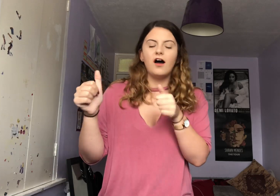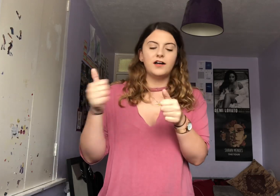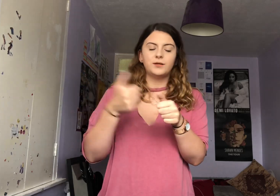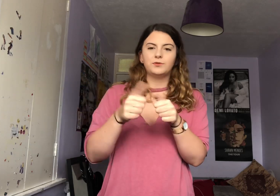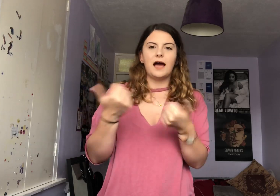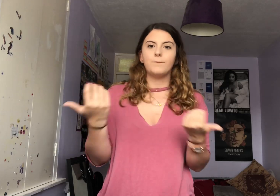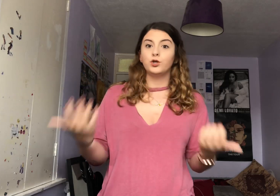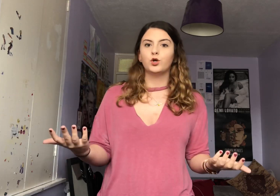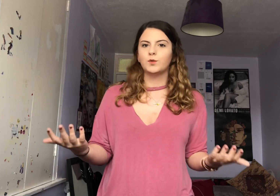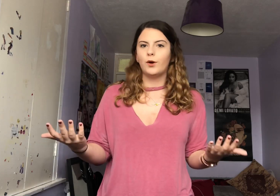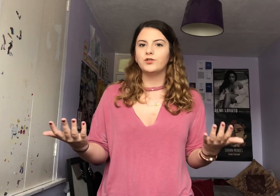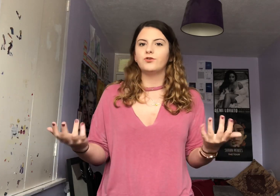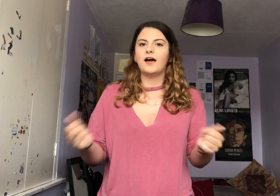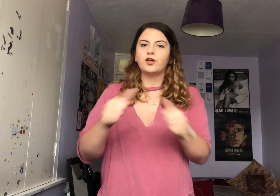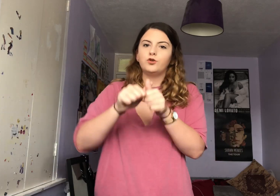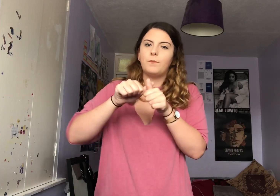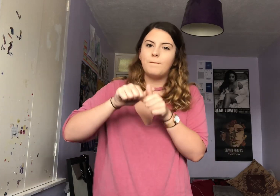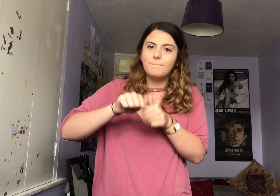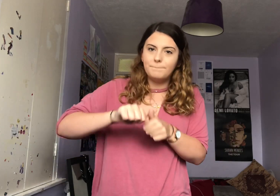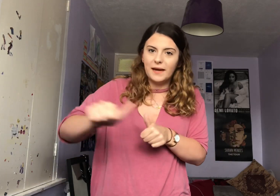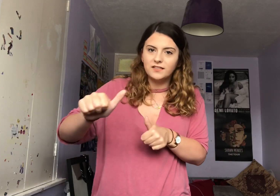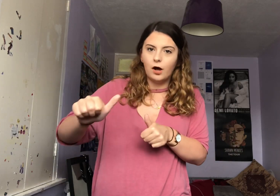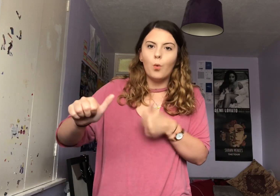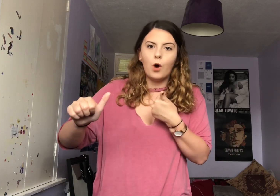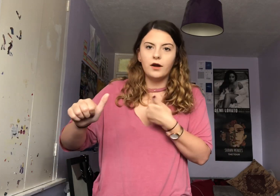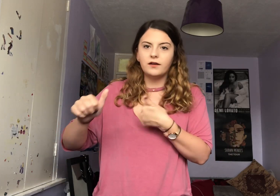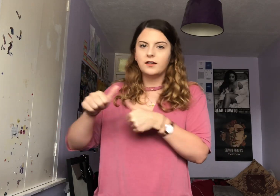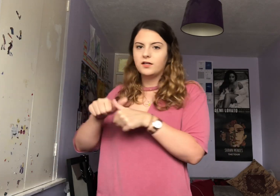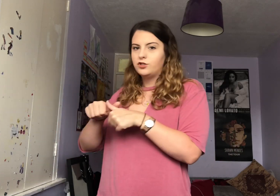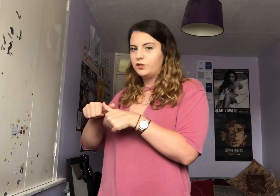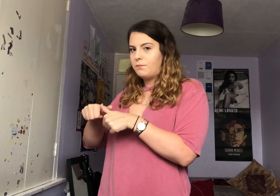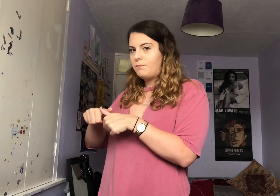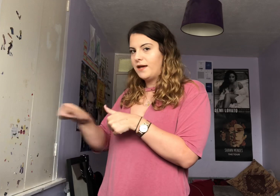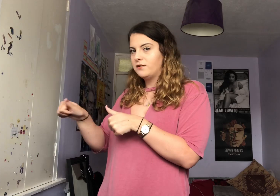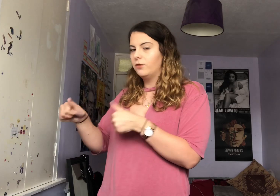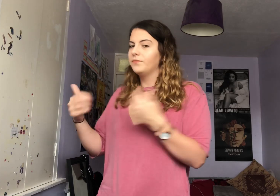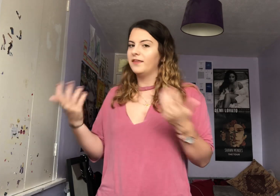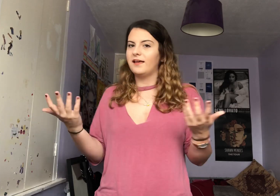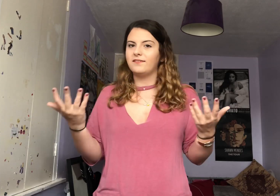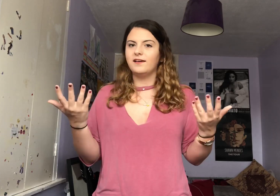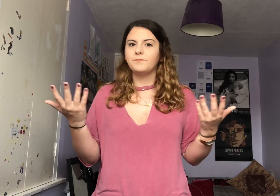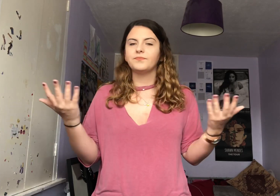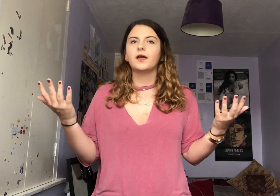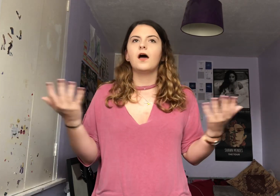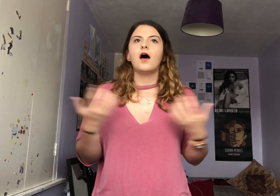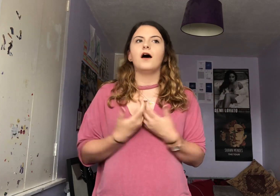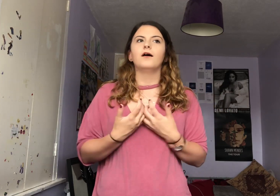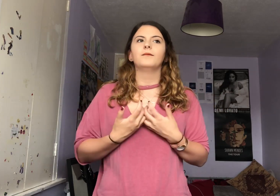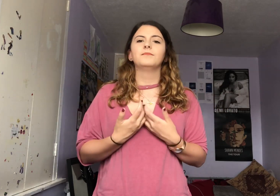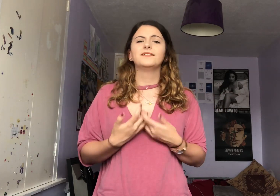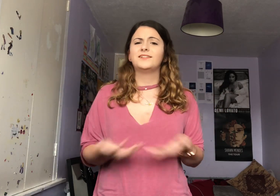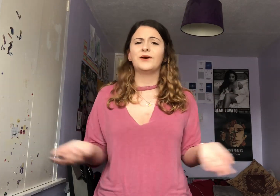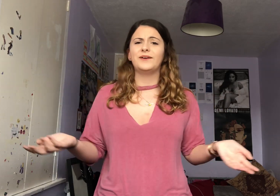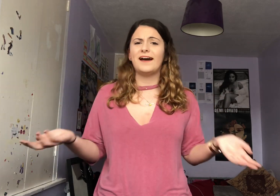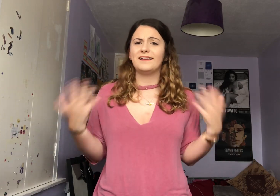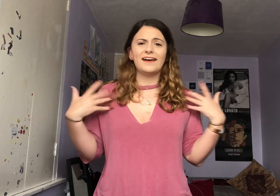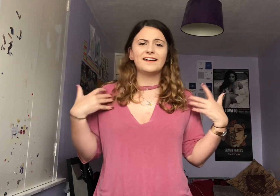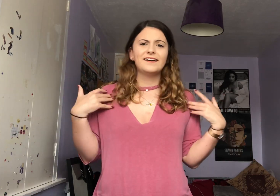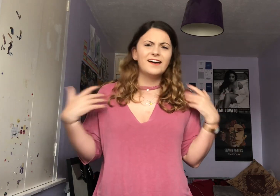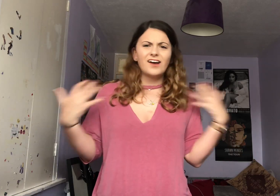I double tap. You're not supposed to do that. You do better one, just better, and that's it. So yeah, like